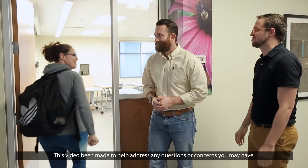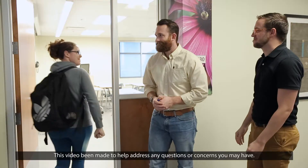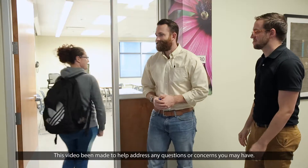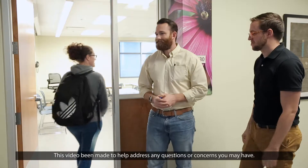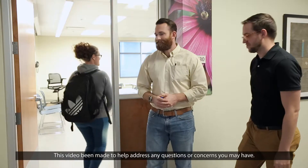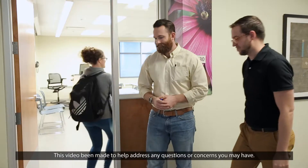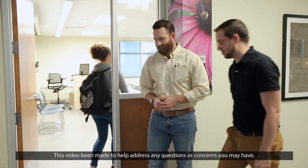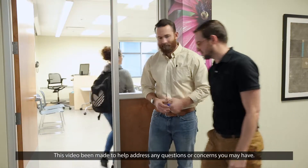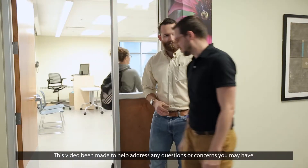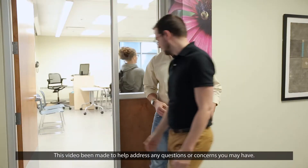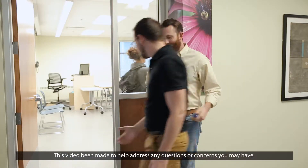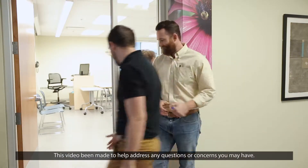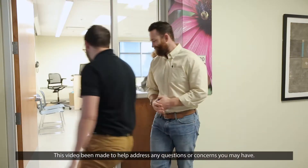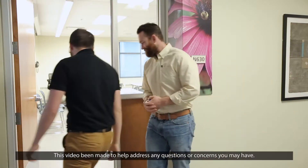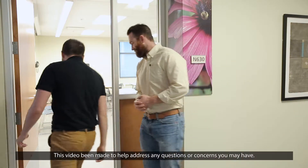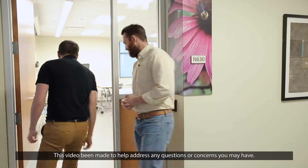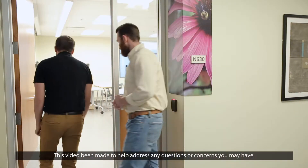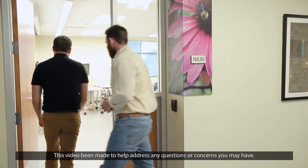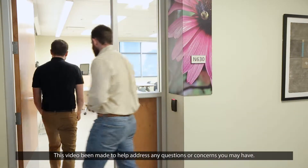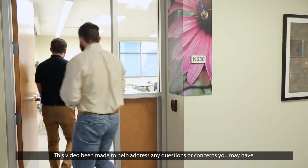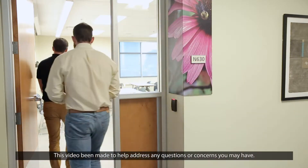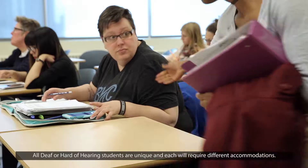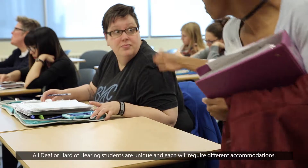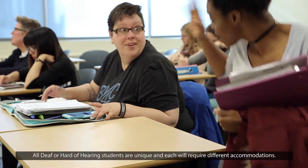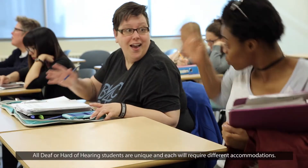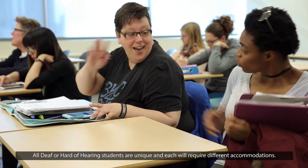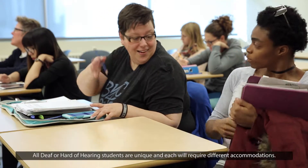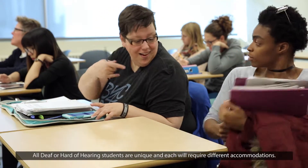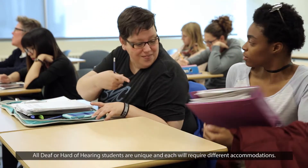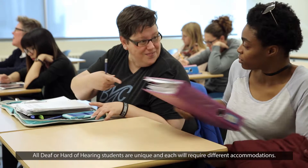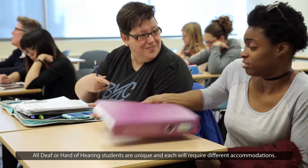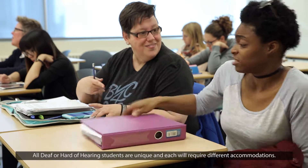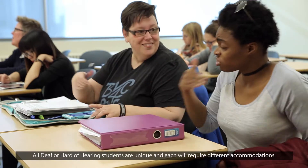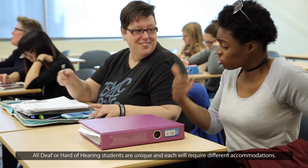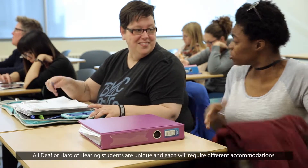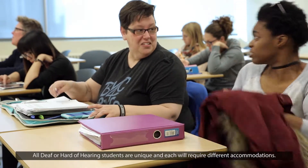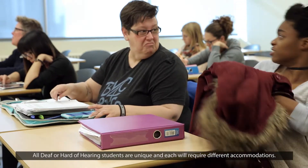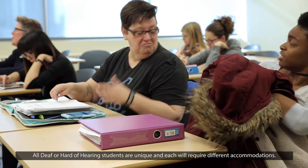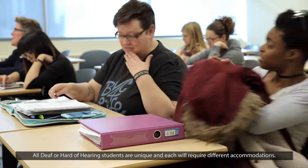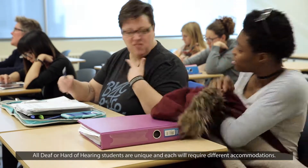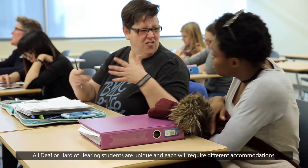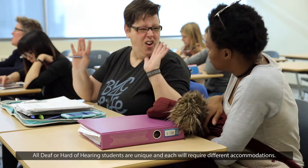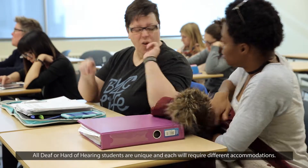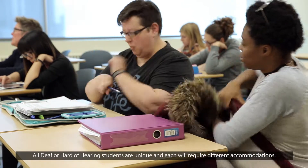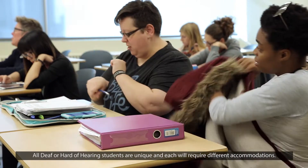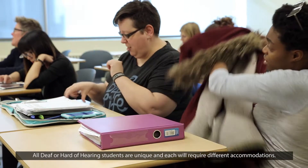any questions or concerns you may have. All deaf or hard of hearing students are unique and each will require different